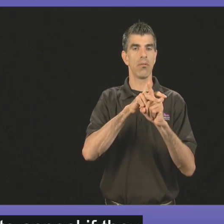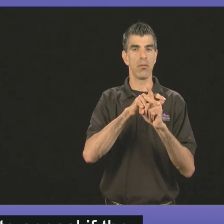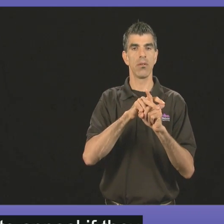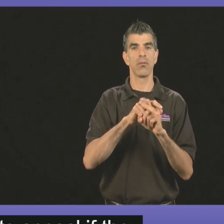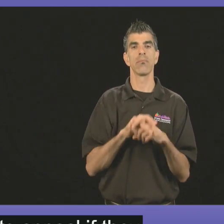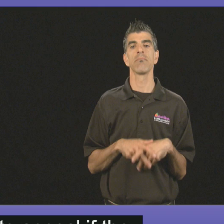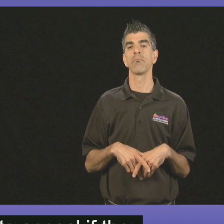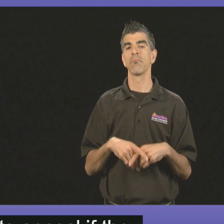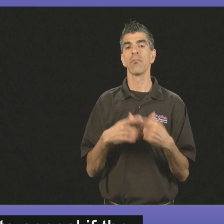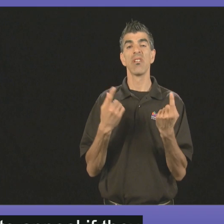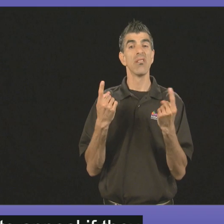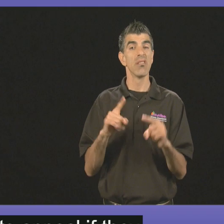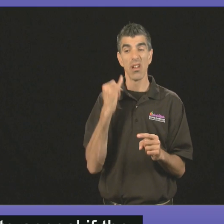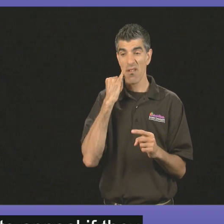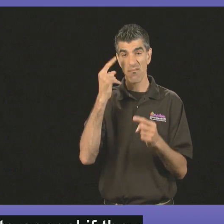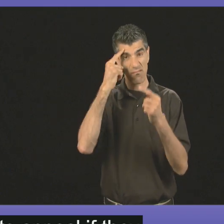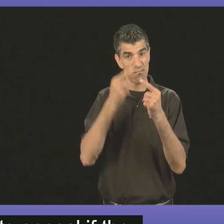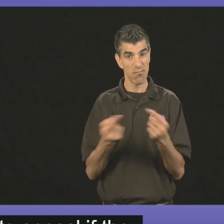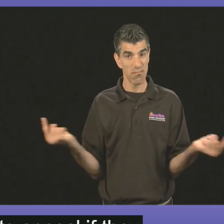decision.